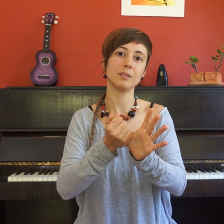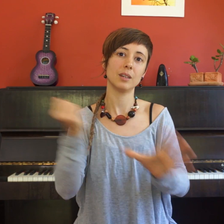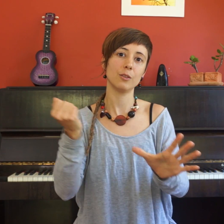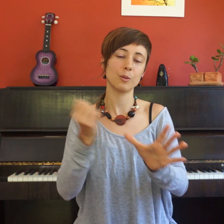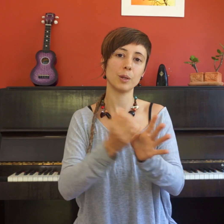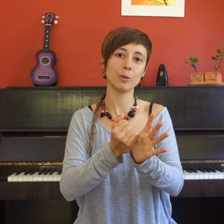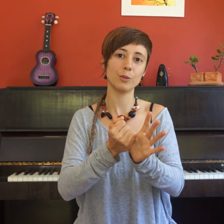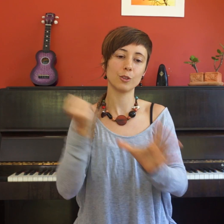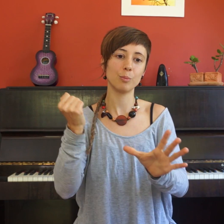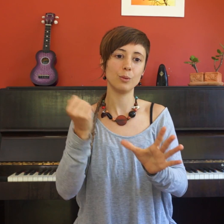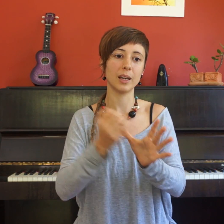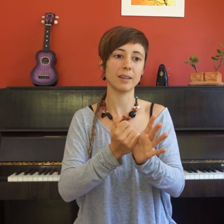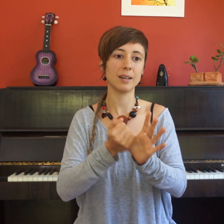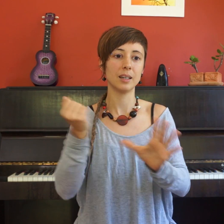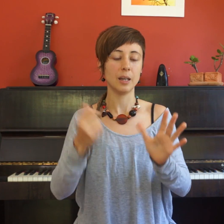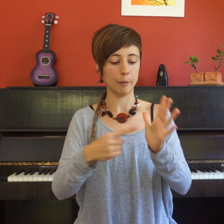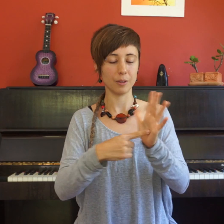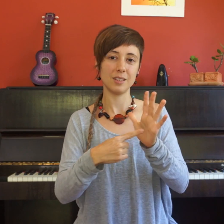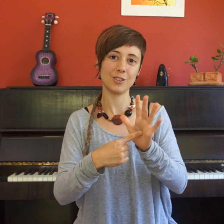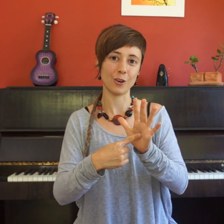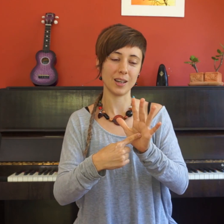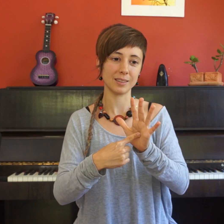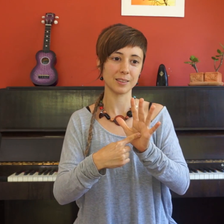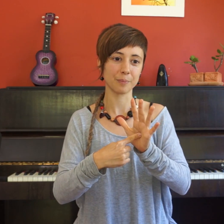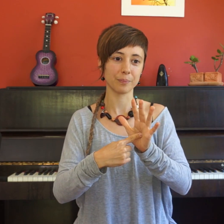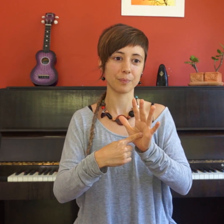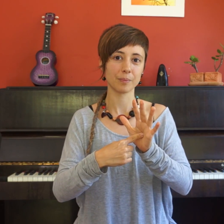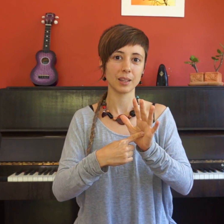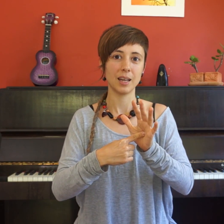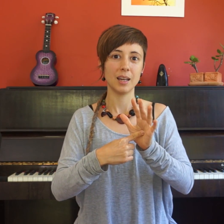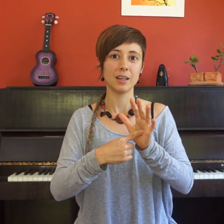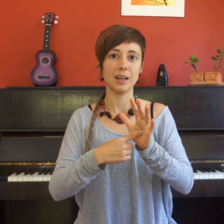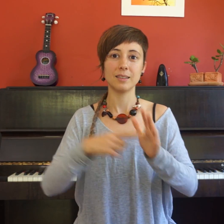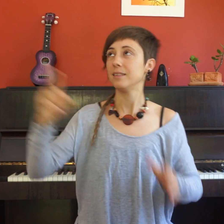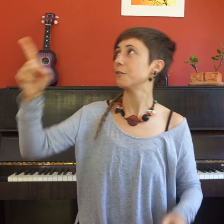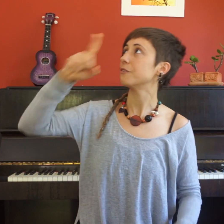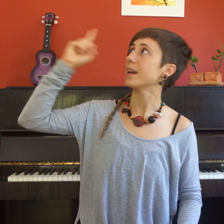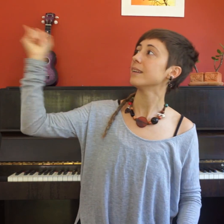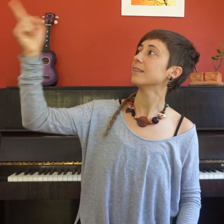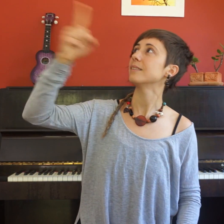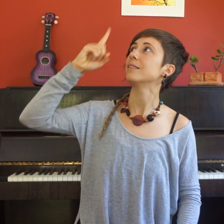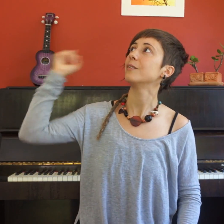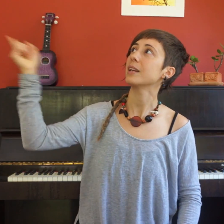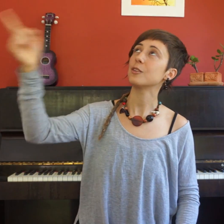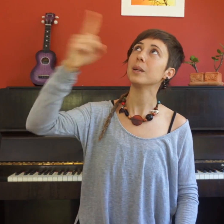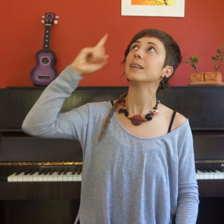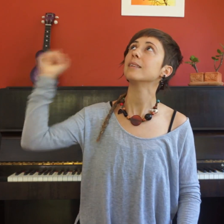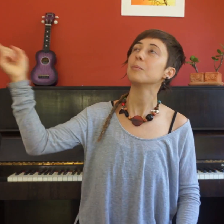I know some people who does poo like that. But this is toilet. This is a fan. The fan spins,